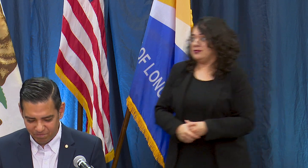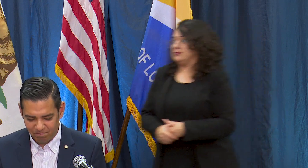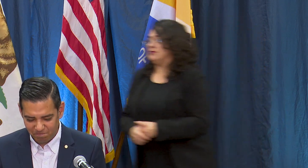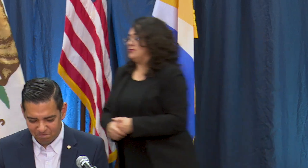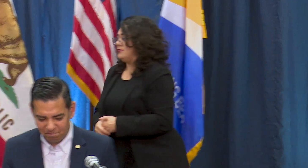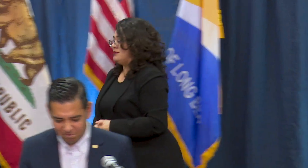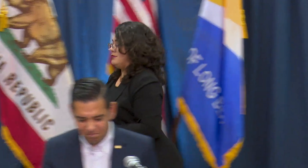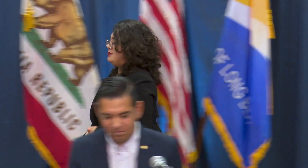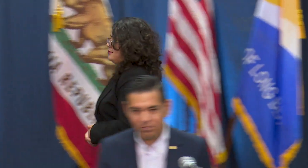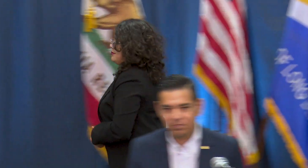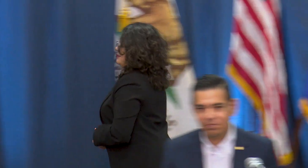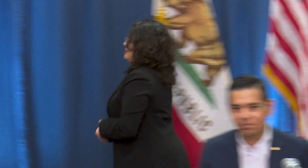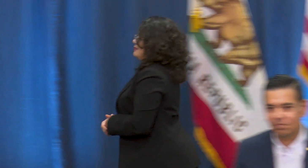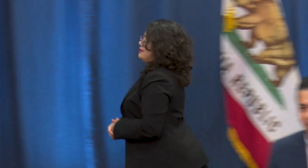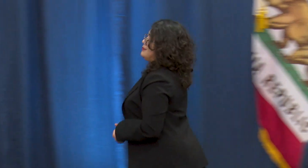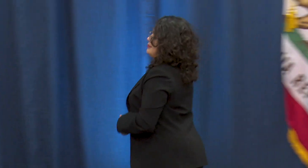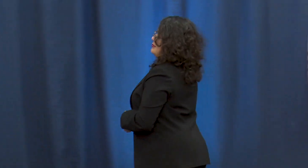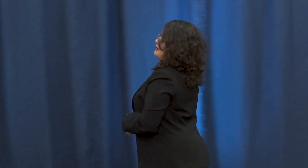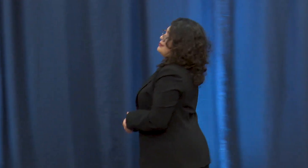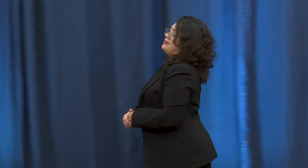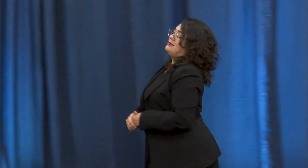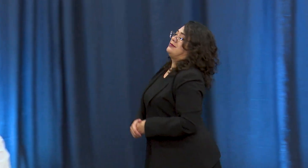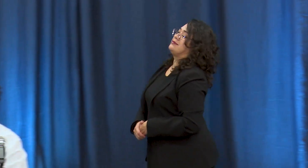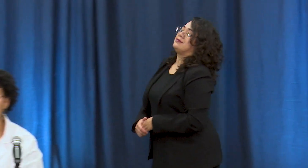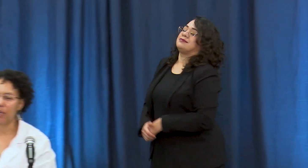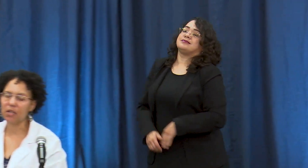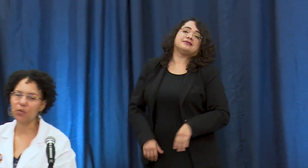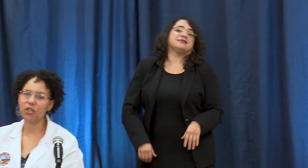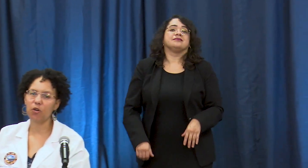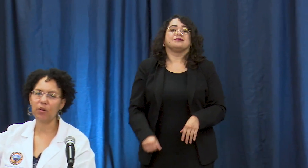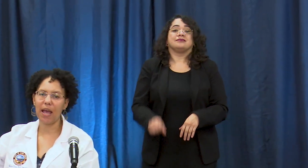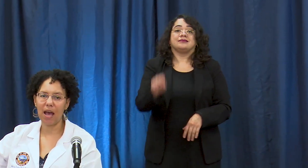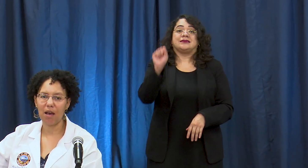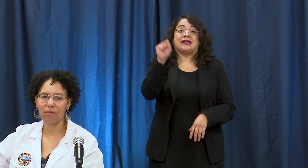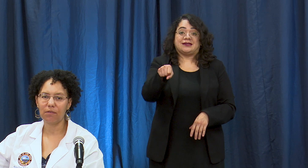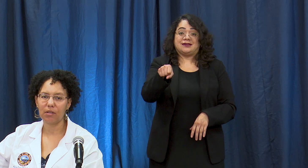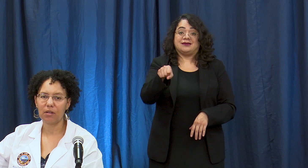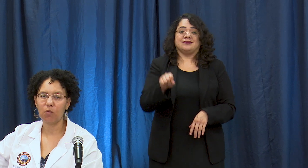there's always a possibility. As we, because we